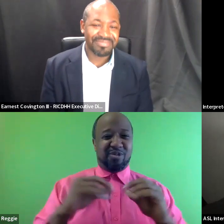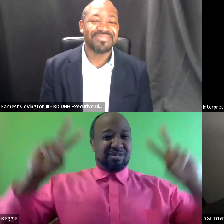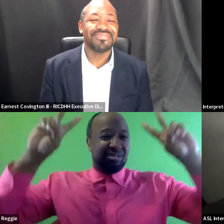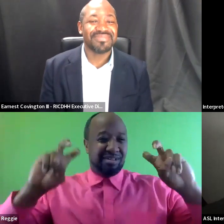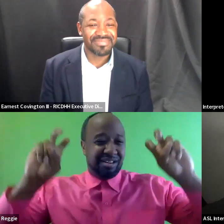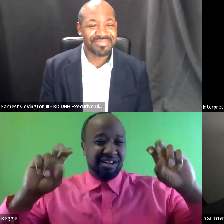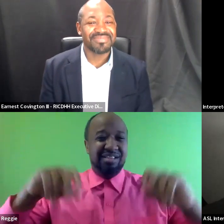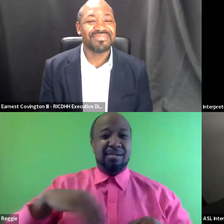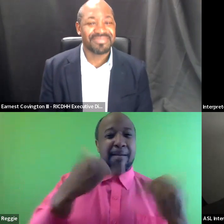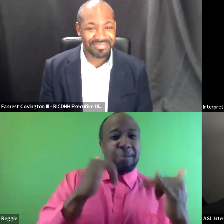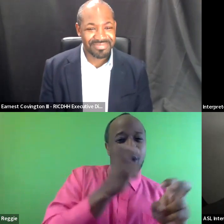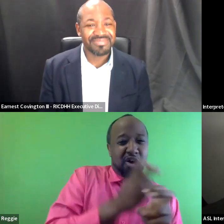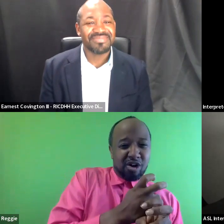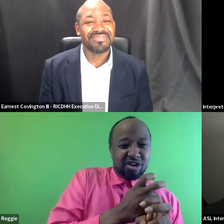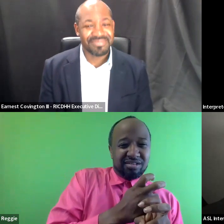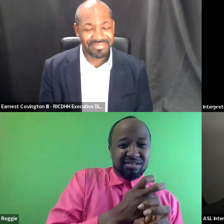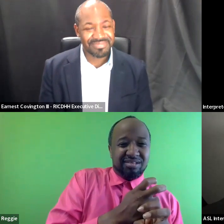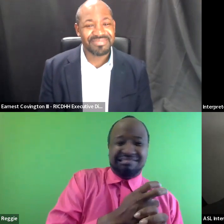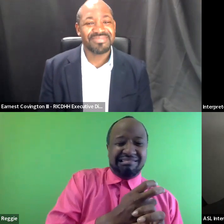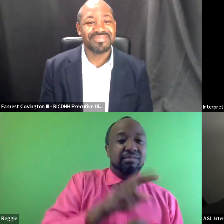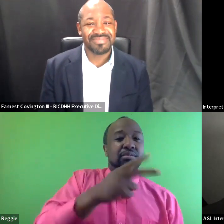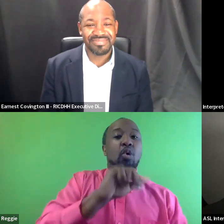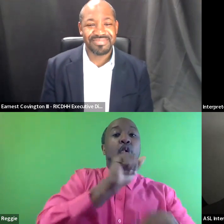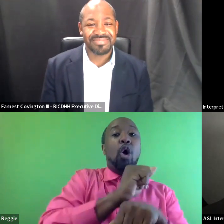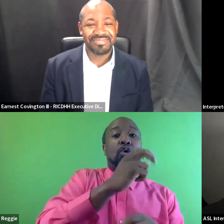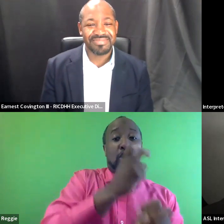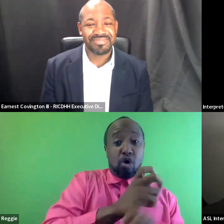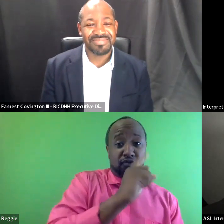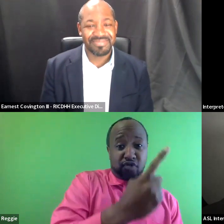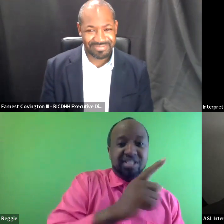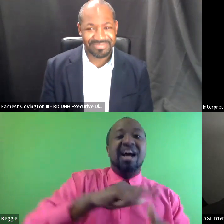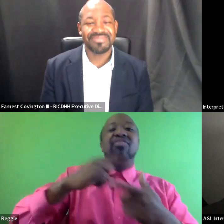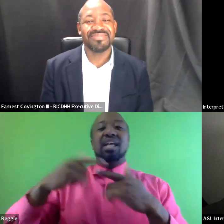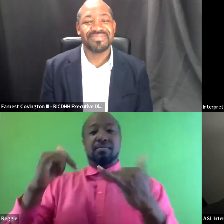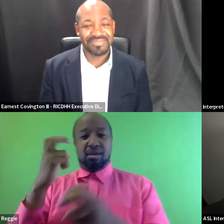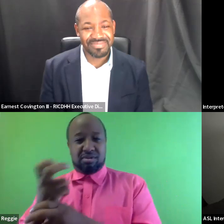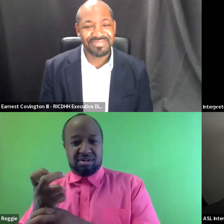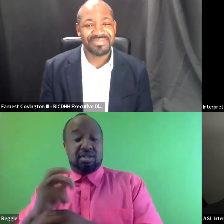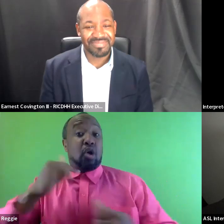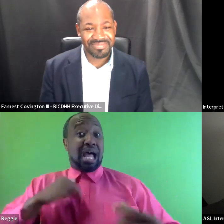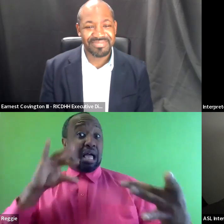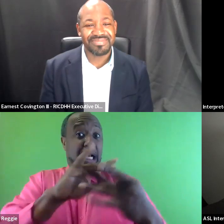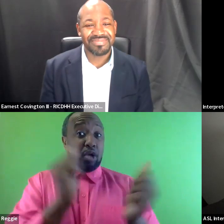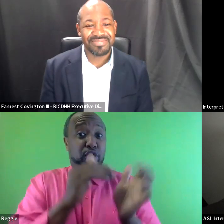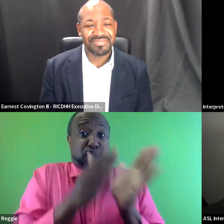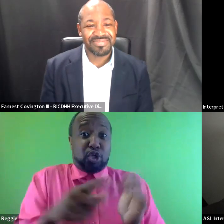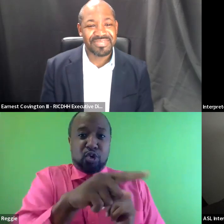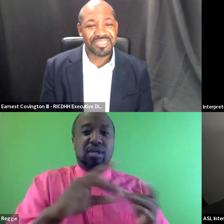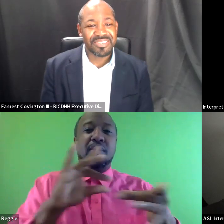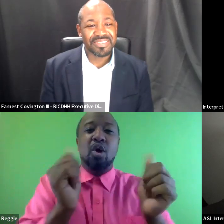satisfied yourself and met your goals and are successful, work hard, then you play